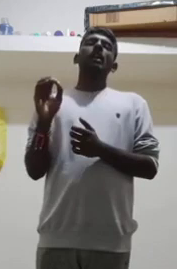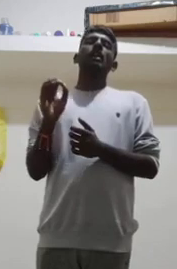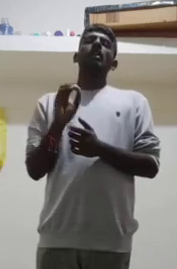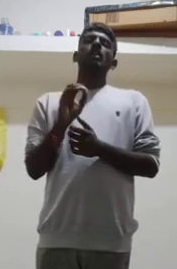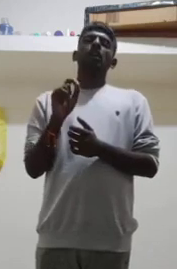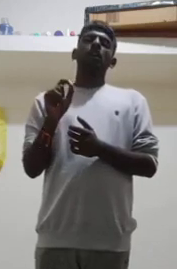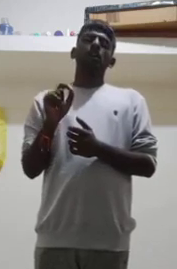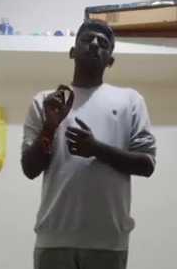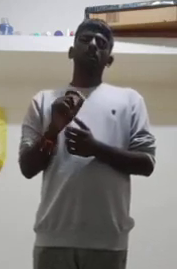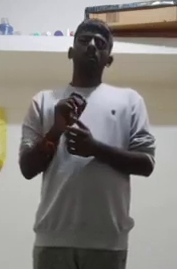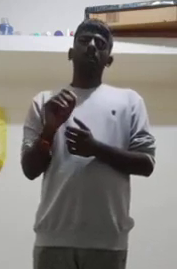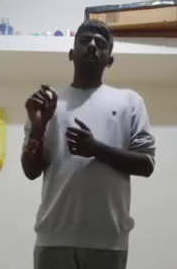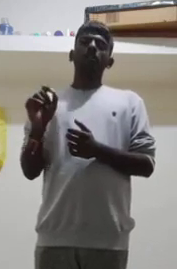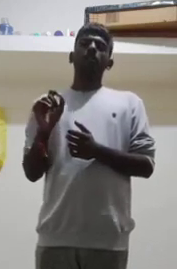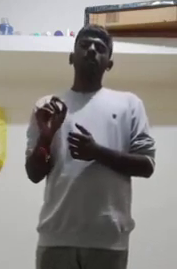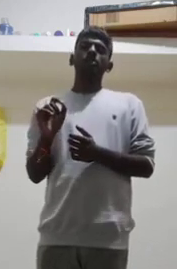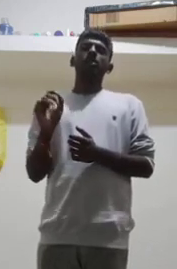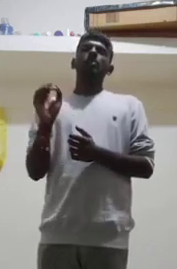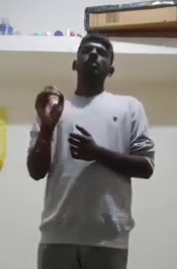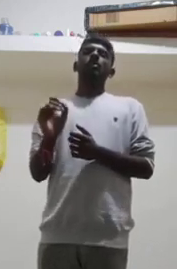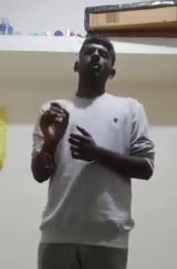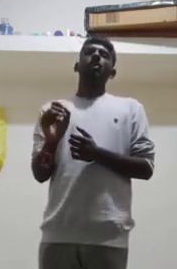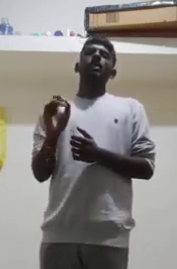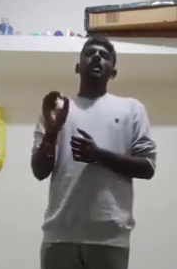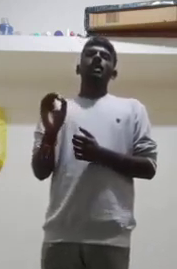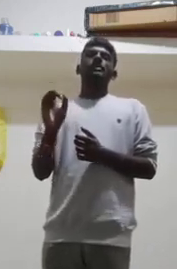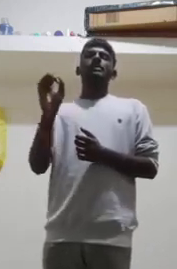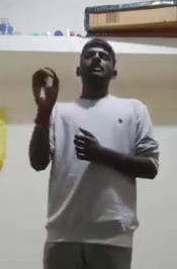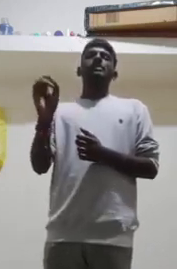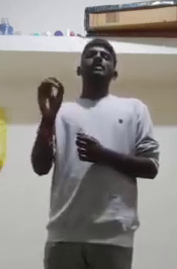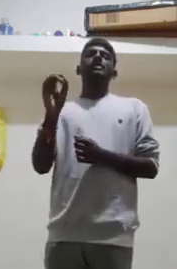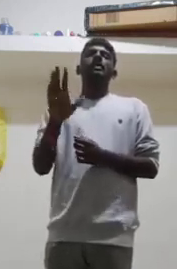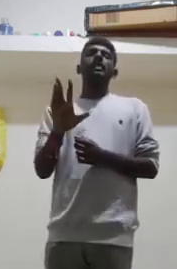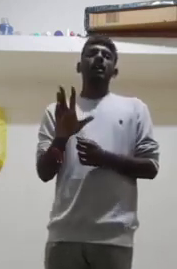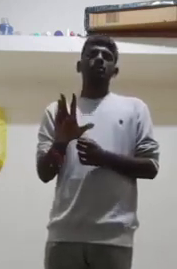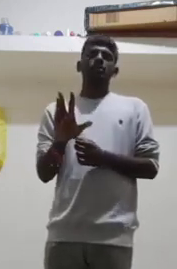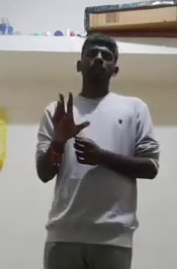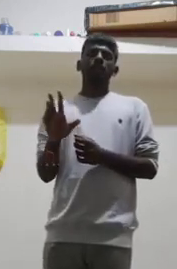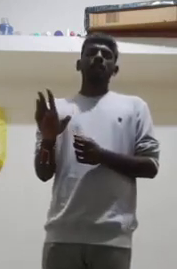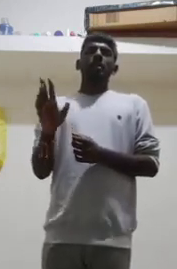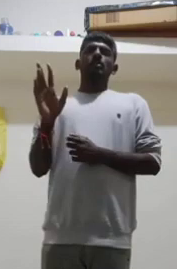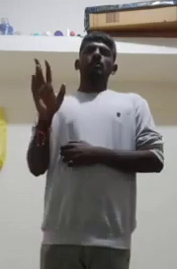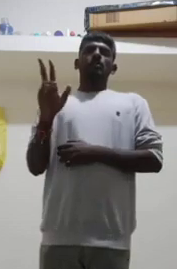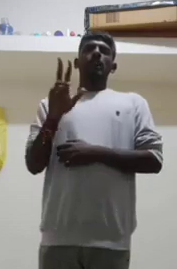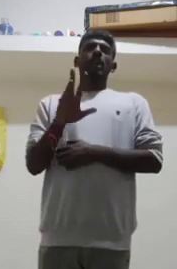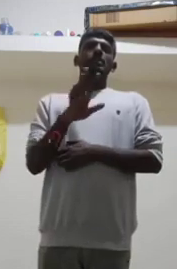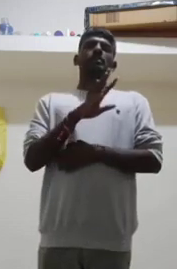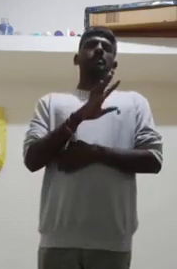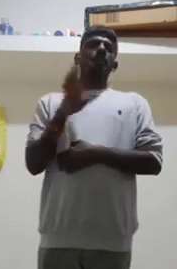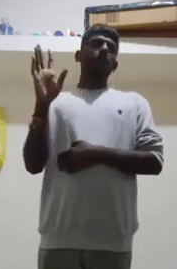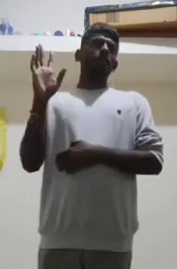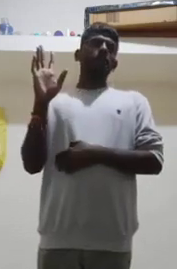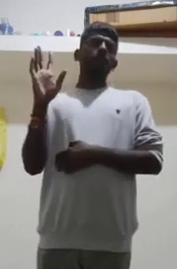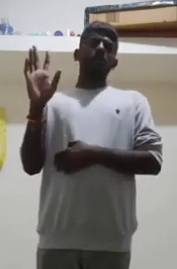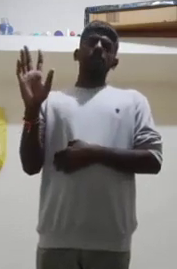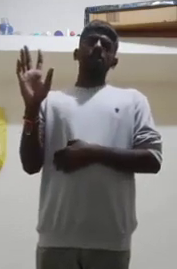write a logic in your code, it sits in a class. Okay, so class doesn't have any